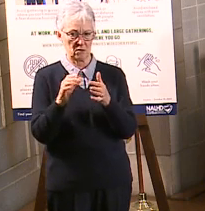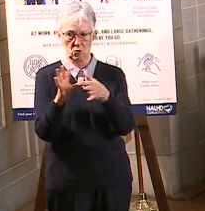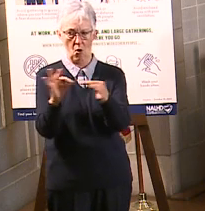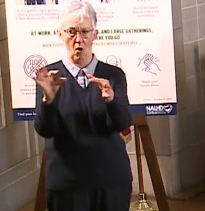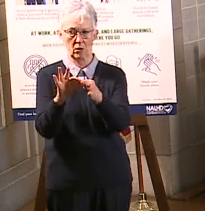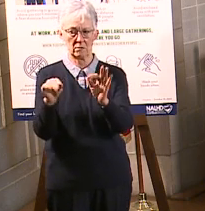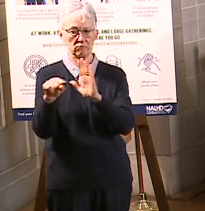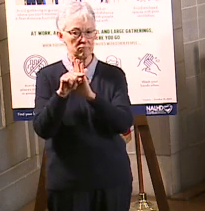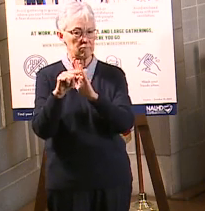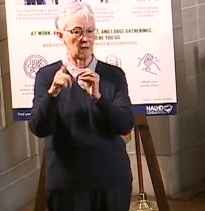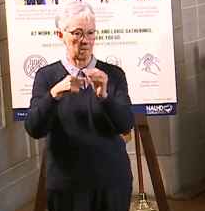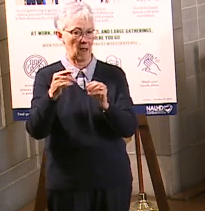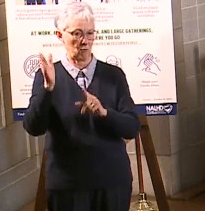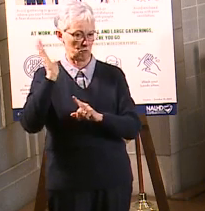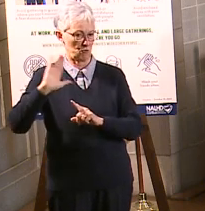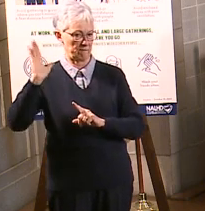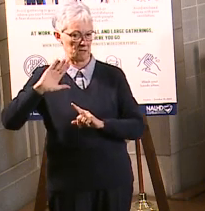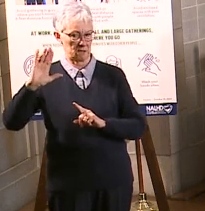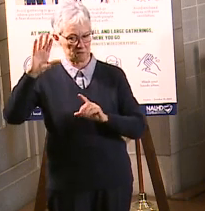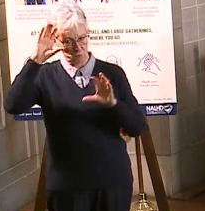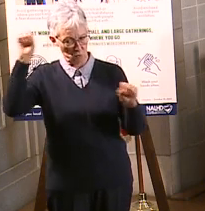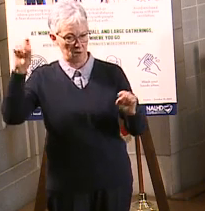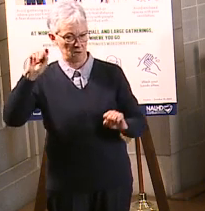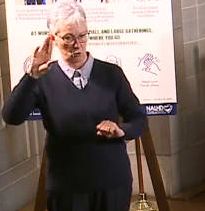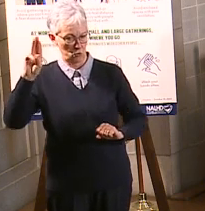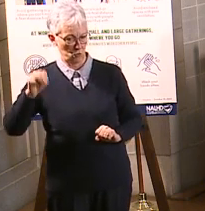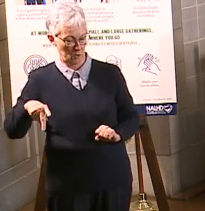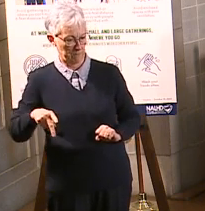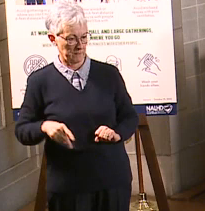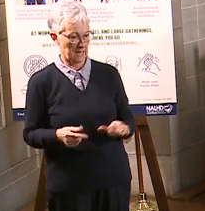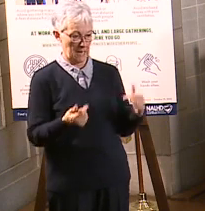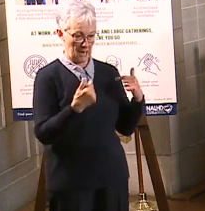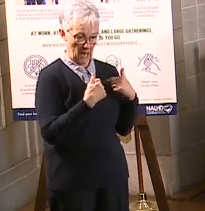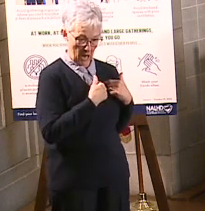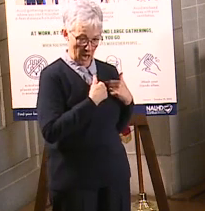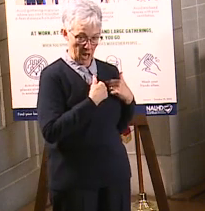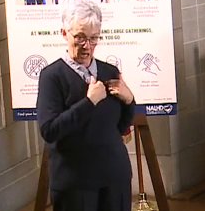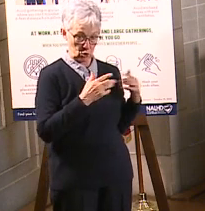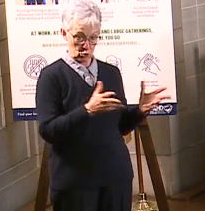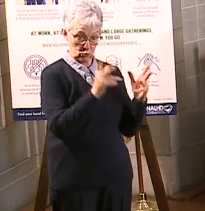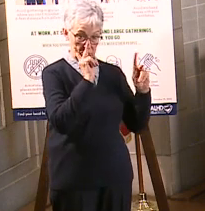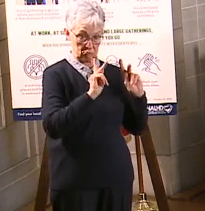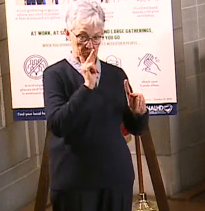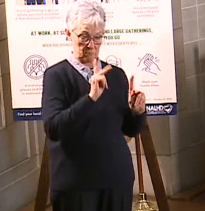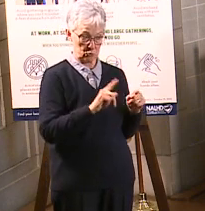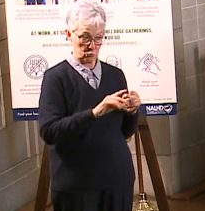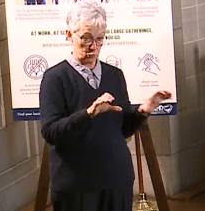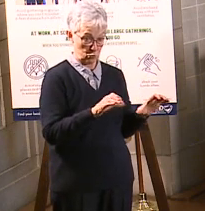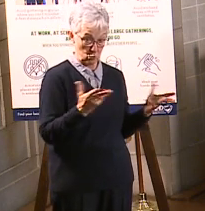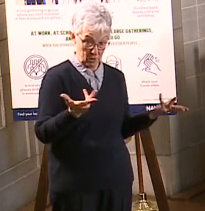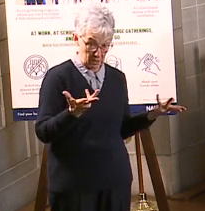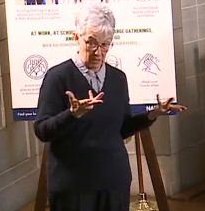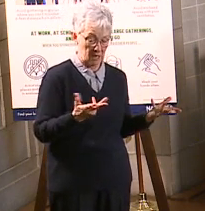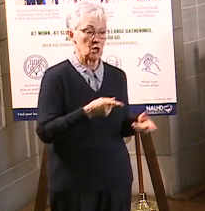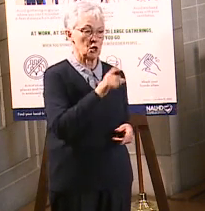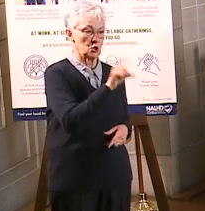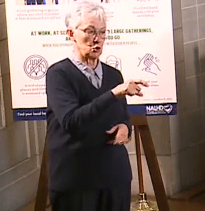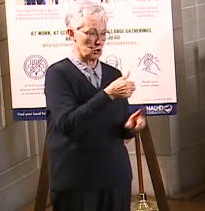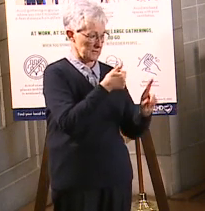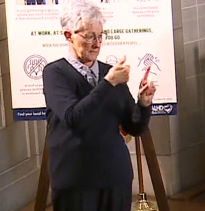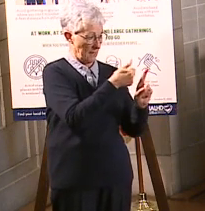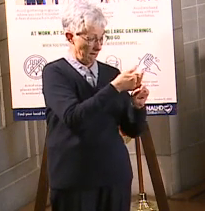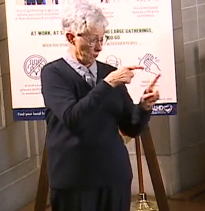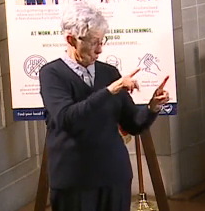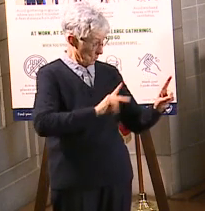forth. And what I would encourage people to do is that they should reach out directly to Senator Sasse and have a dialogue. I think a